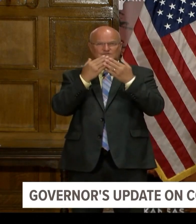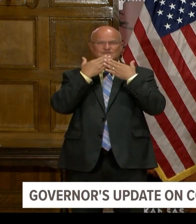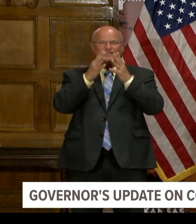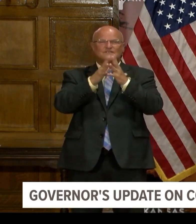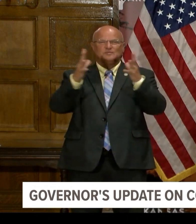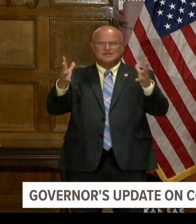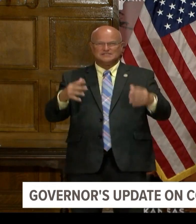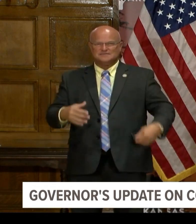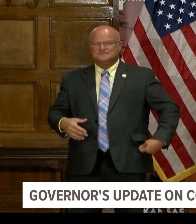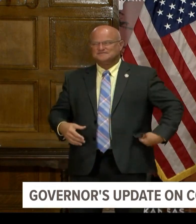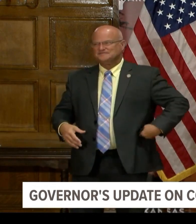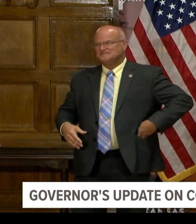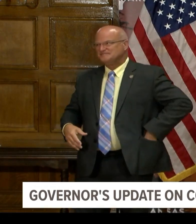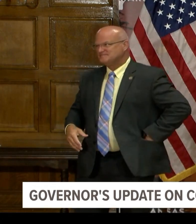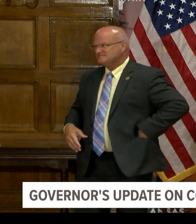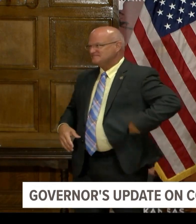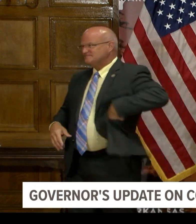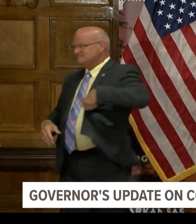much.